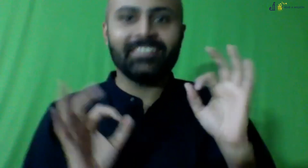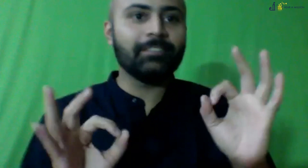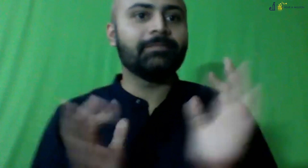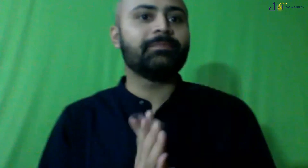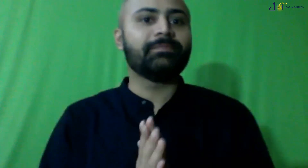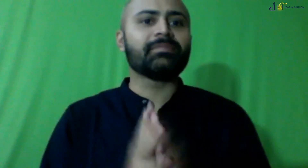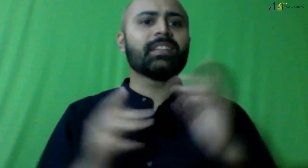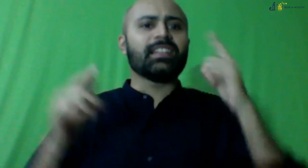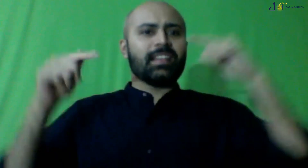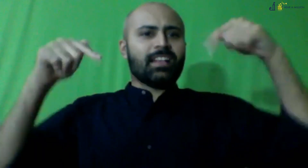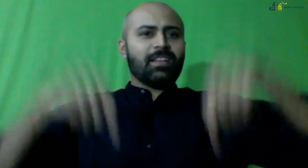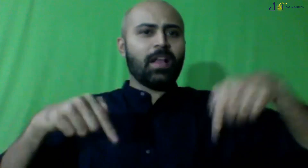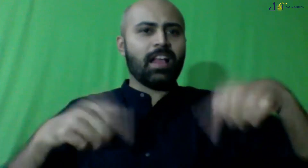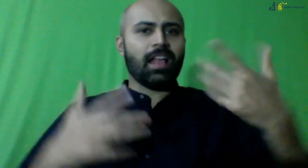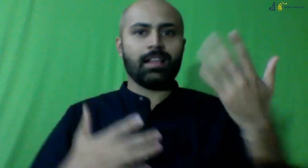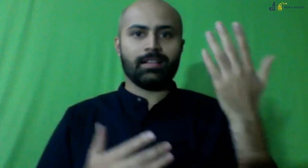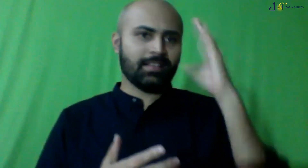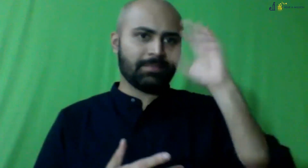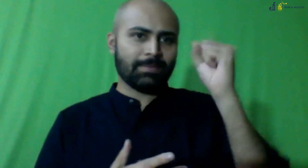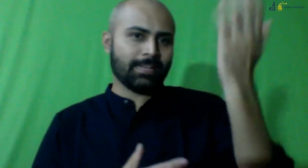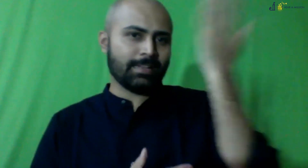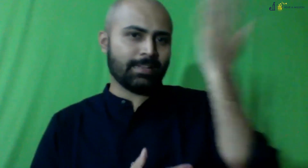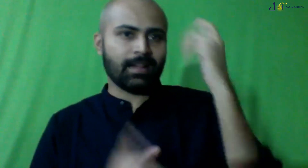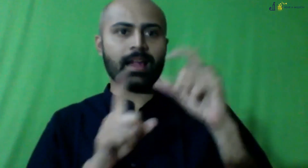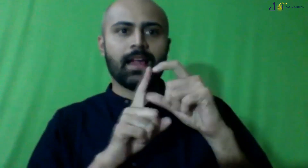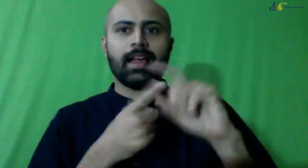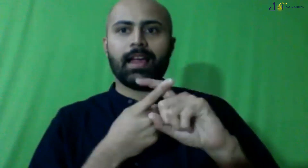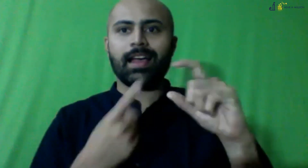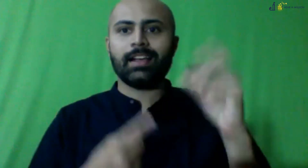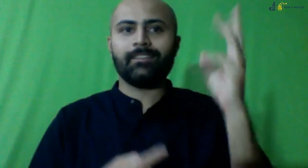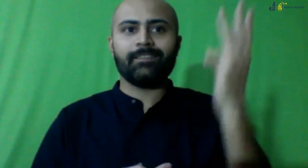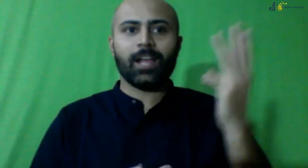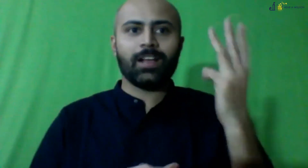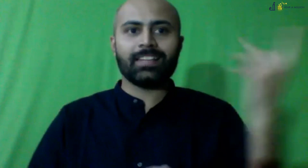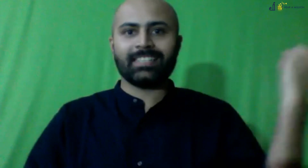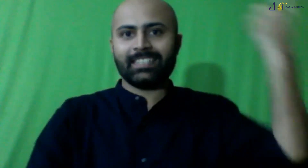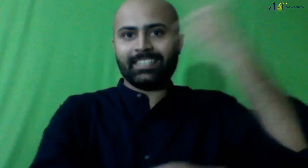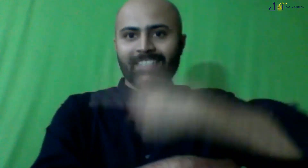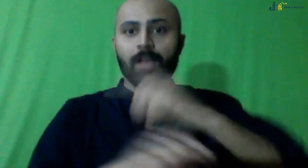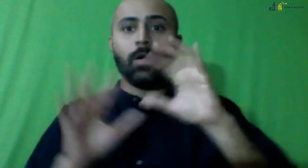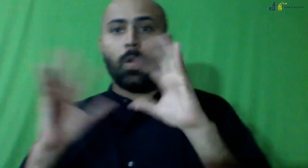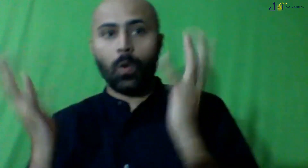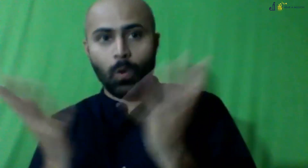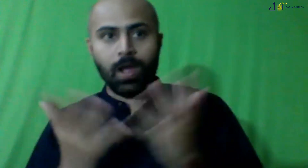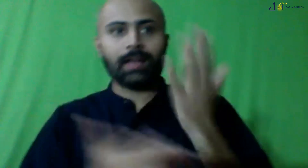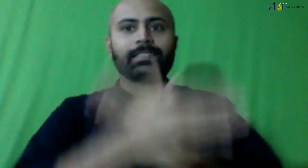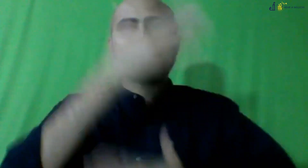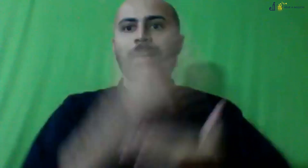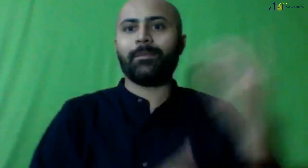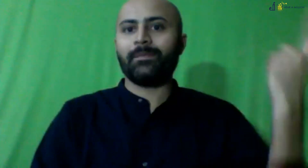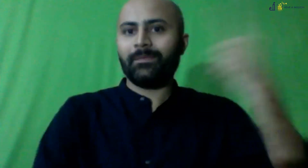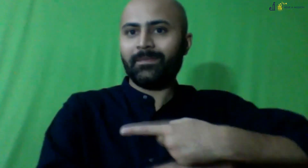careful again. So today you remember we have we had the